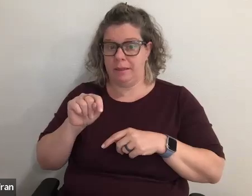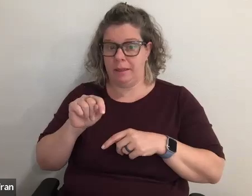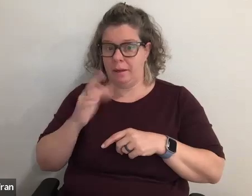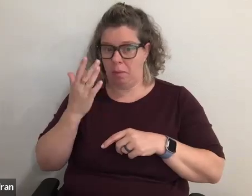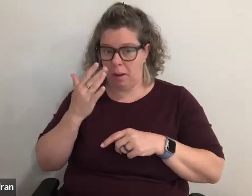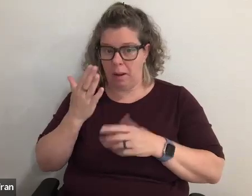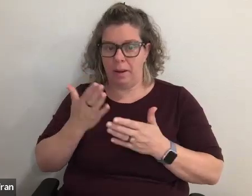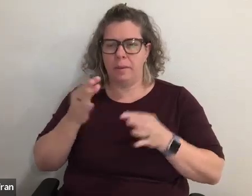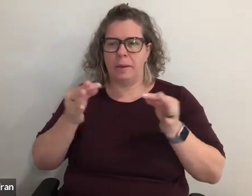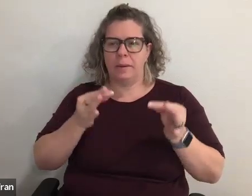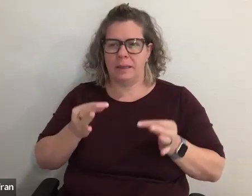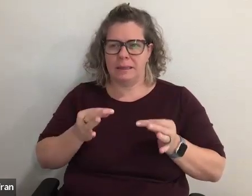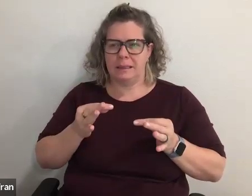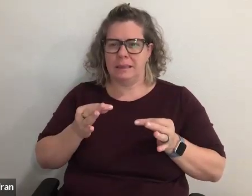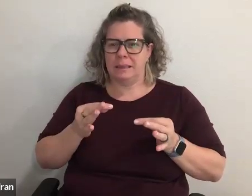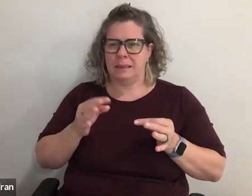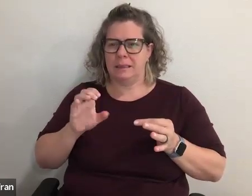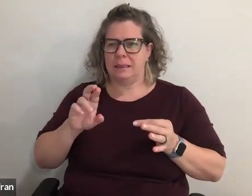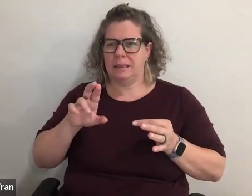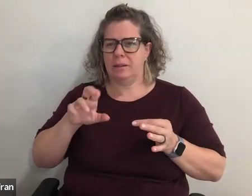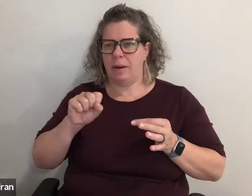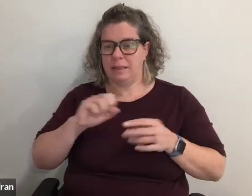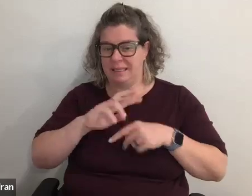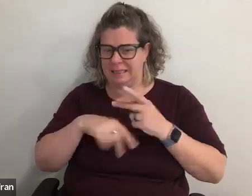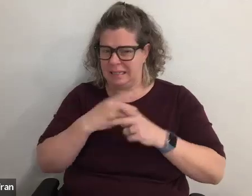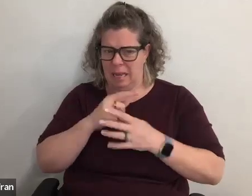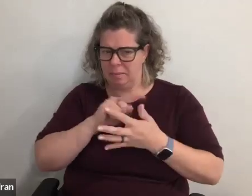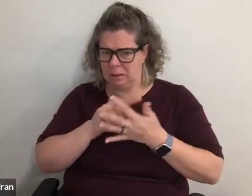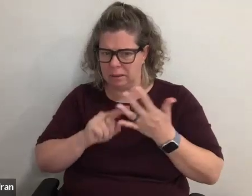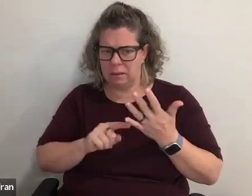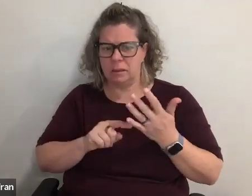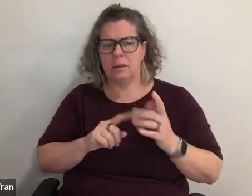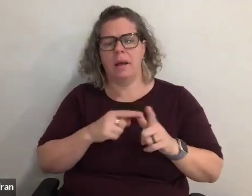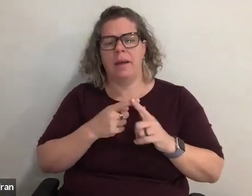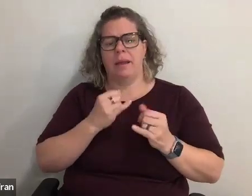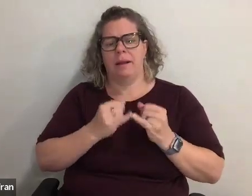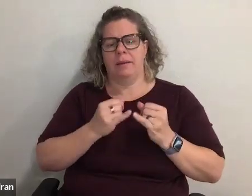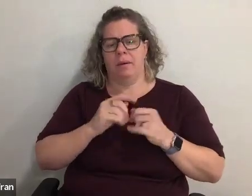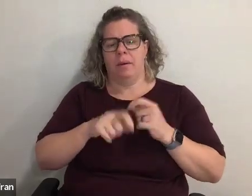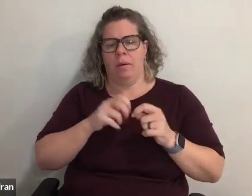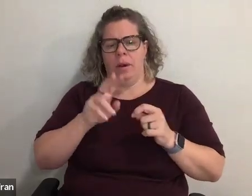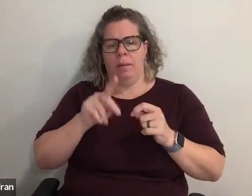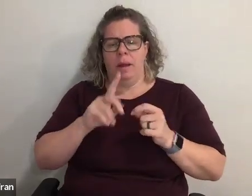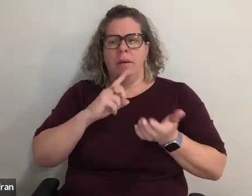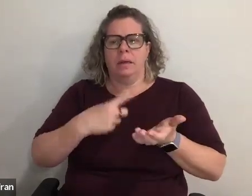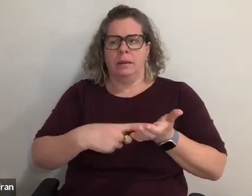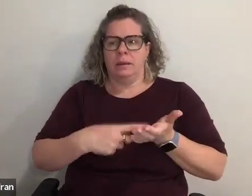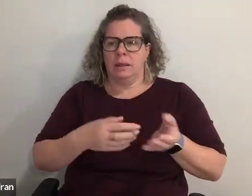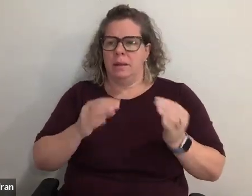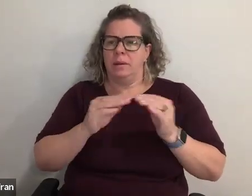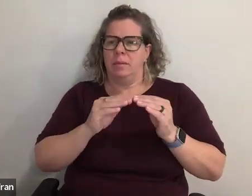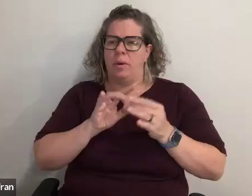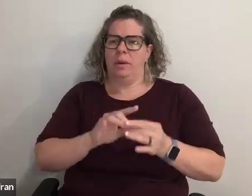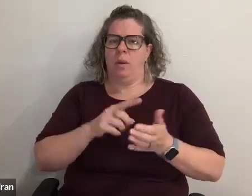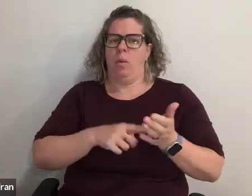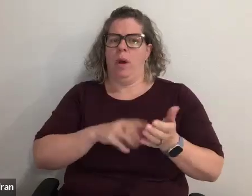We'll also retouch on defining different types of crisis. And then at the end there, we'll wrap up and really talk about more like what do we